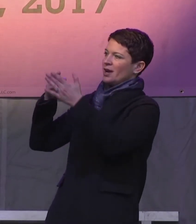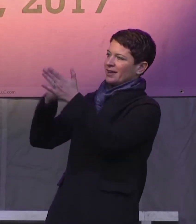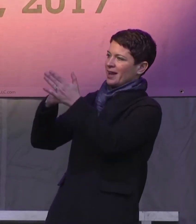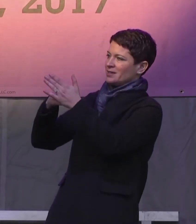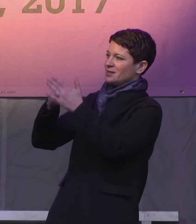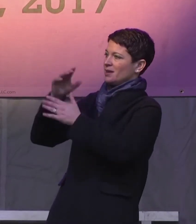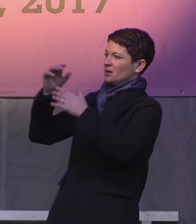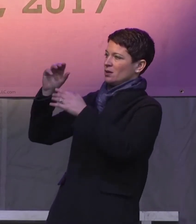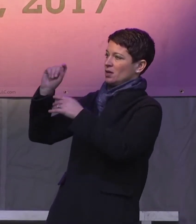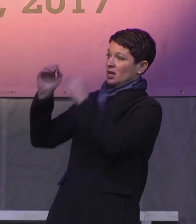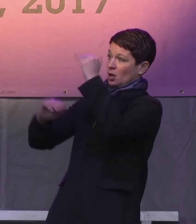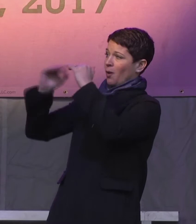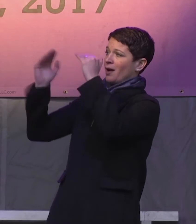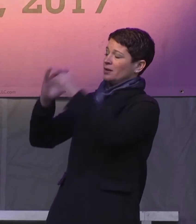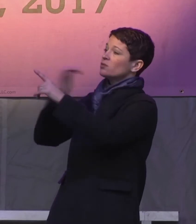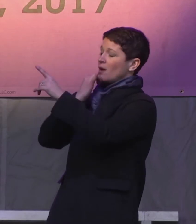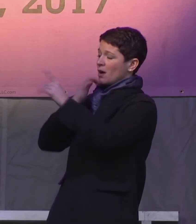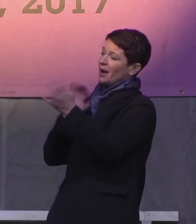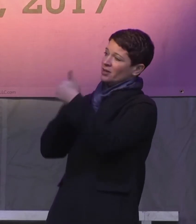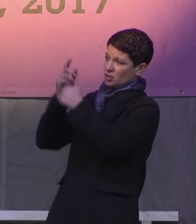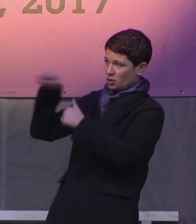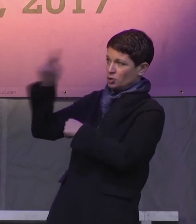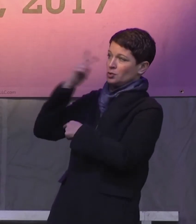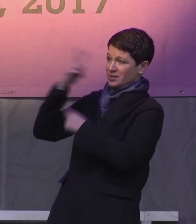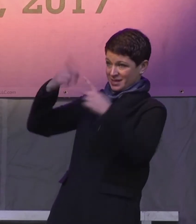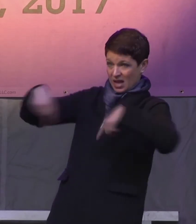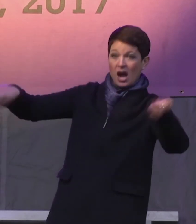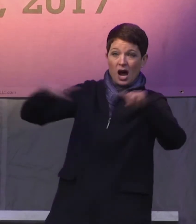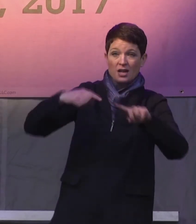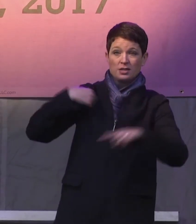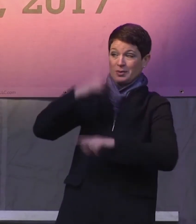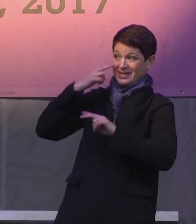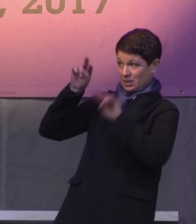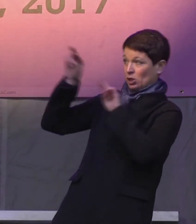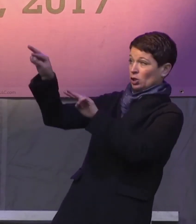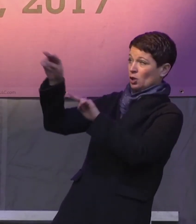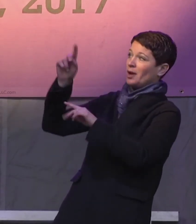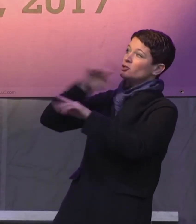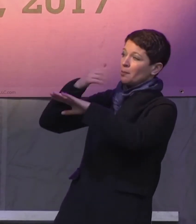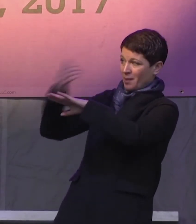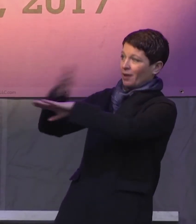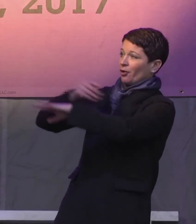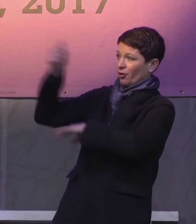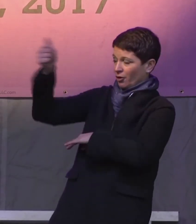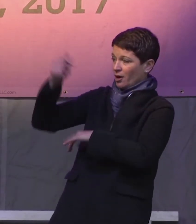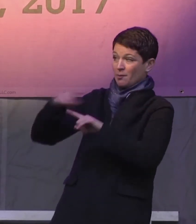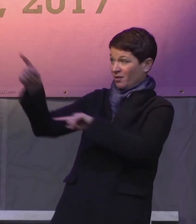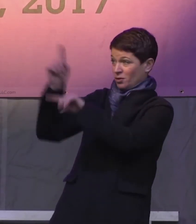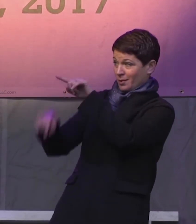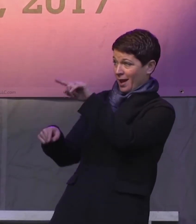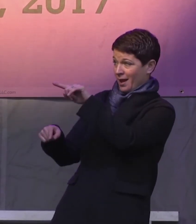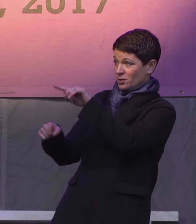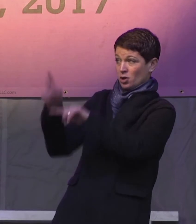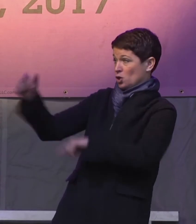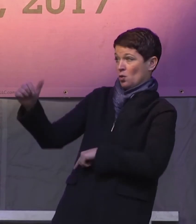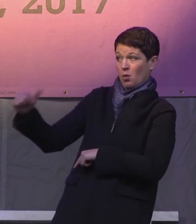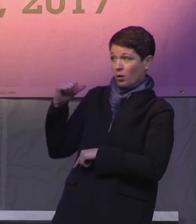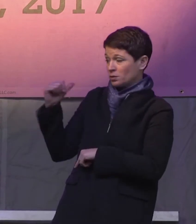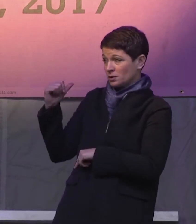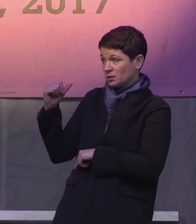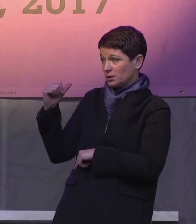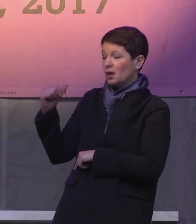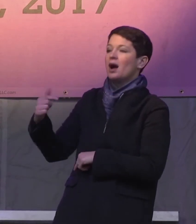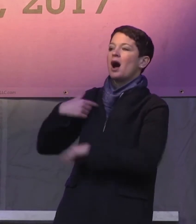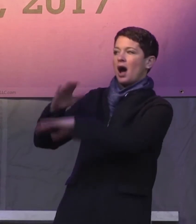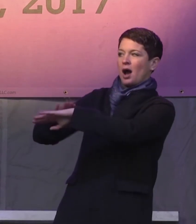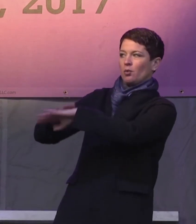equality are wrong. I challenge you to see us as we see you and do better. But if you cannot or you will not,